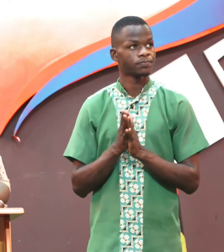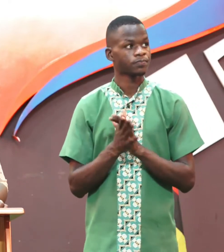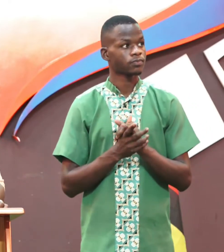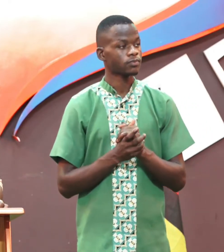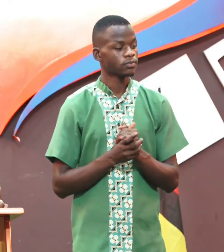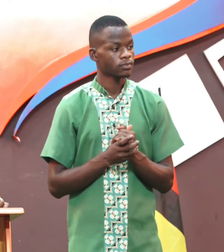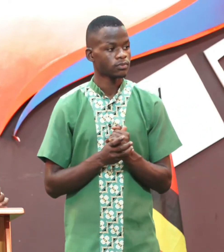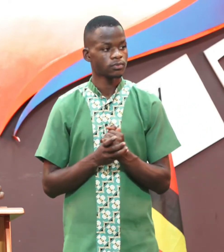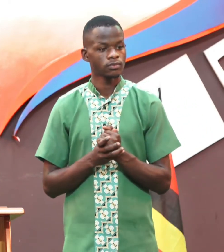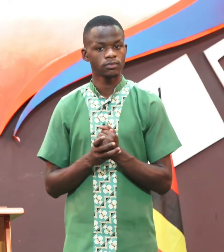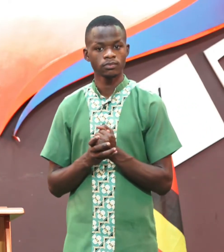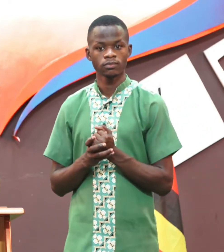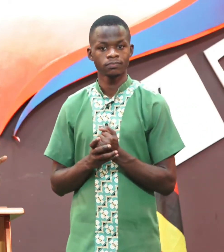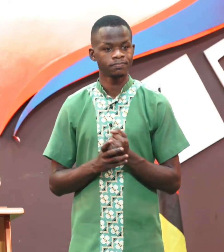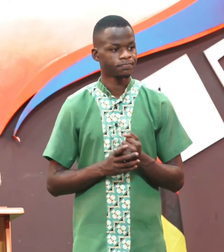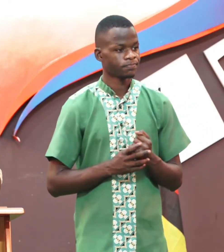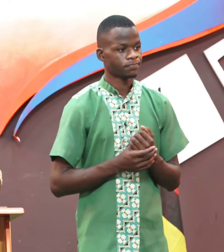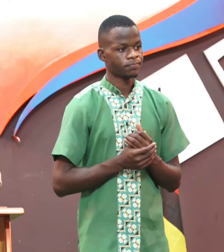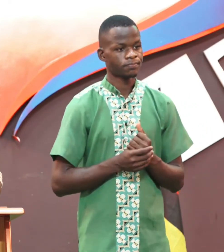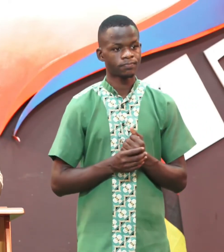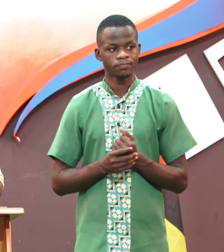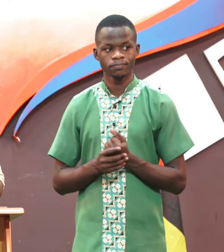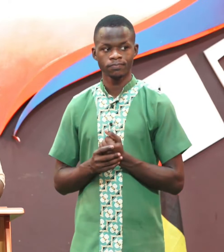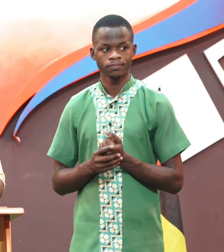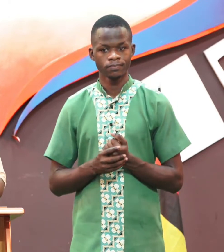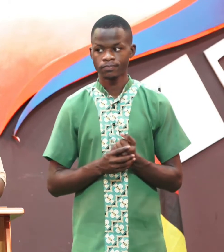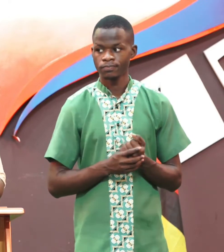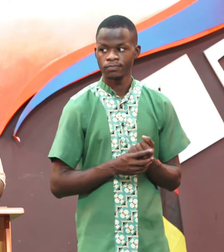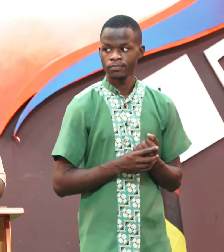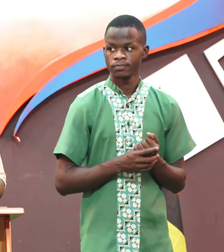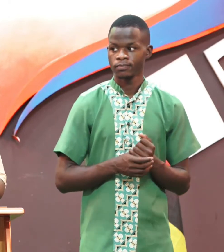lomusayi ogwaye. Yesu